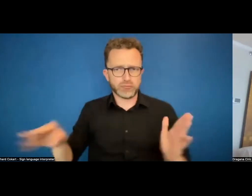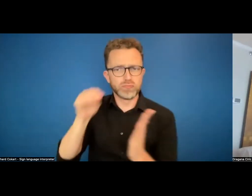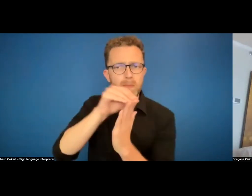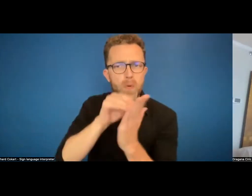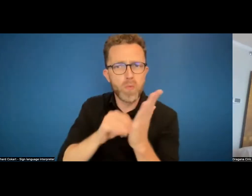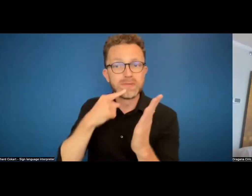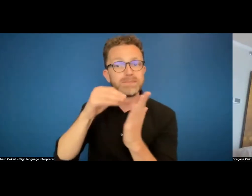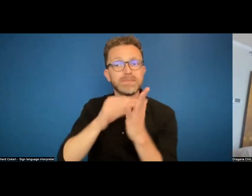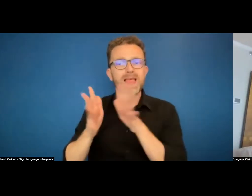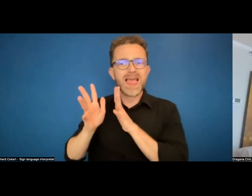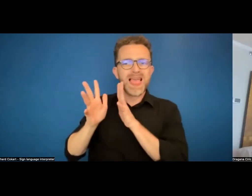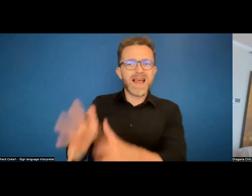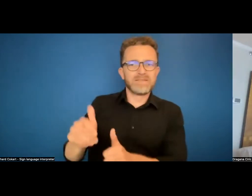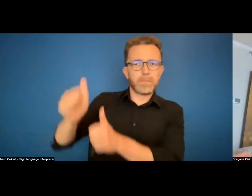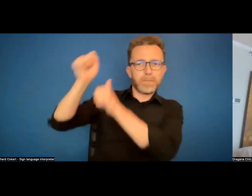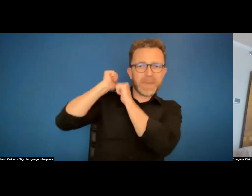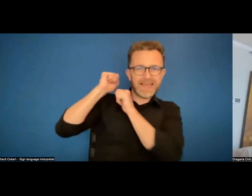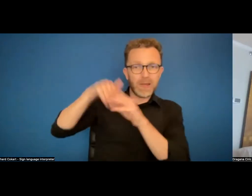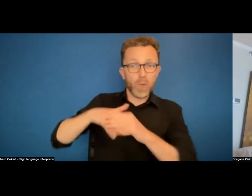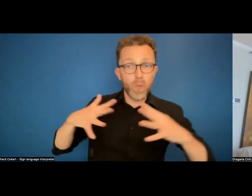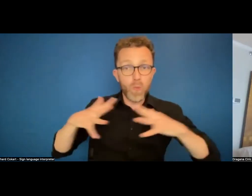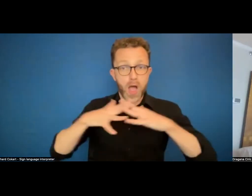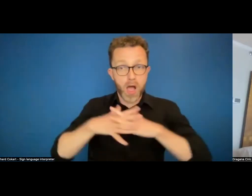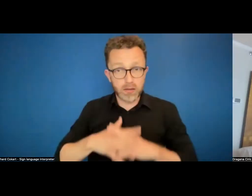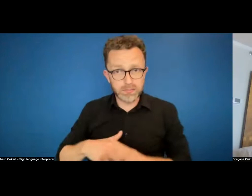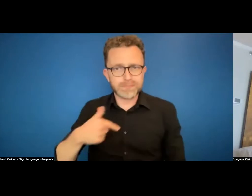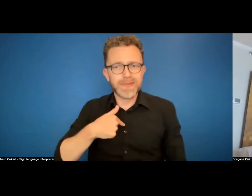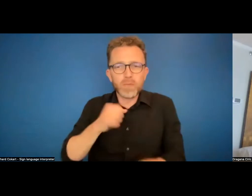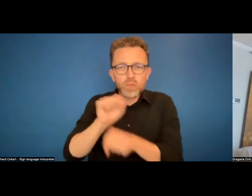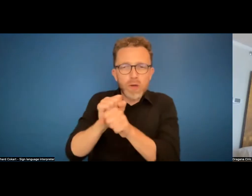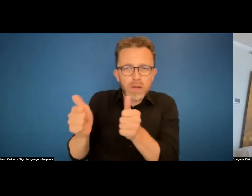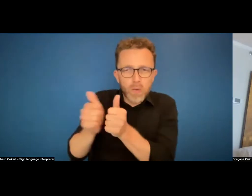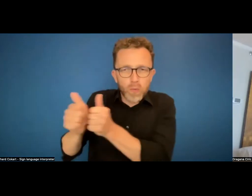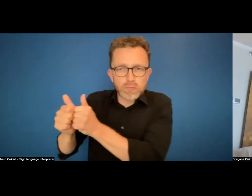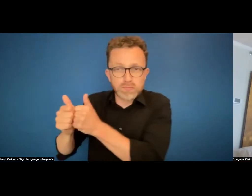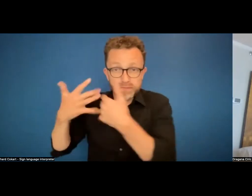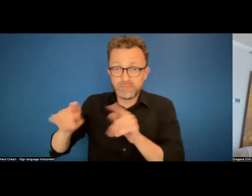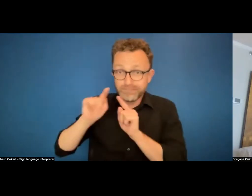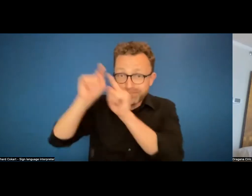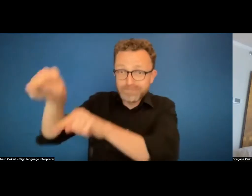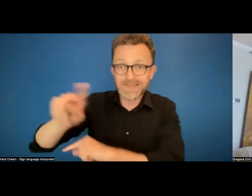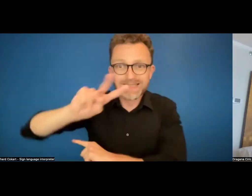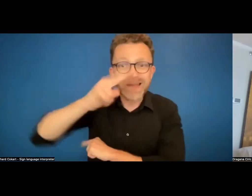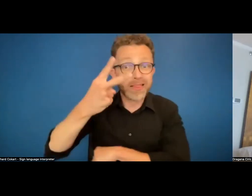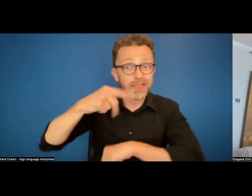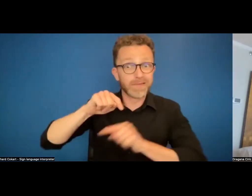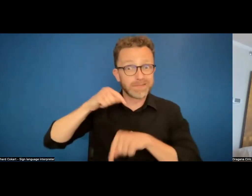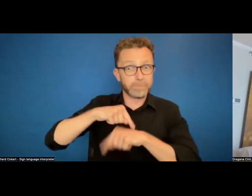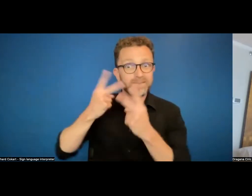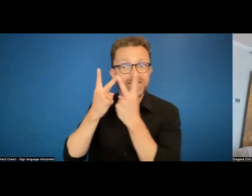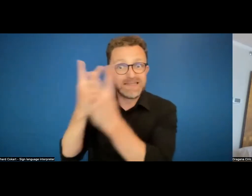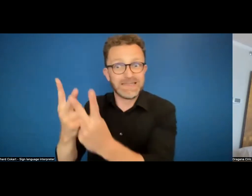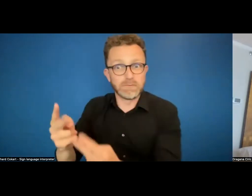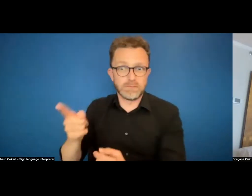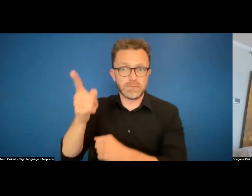west of Ukraine, where children with disabilities were transferred from eastern part of the country. So at the